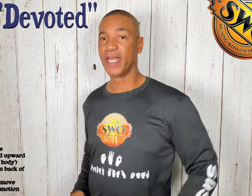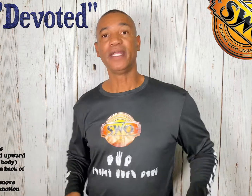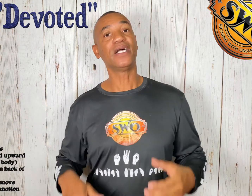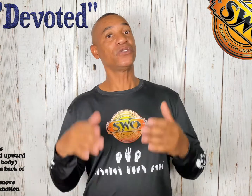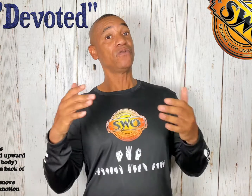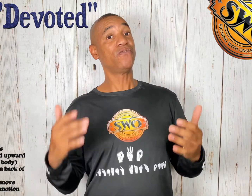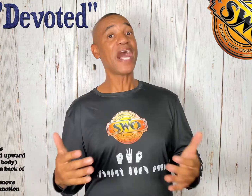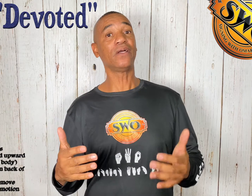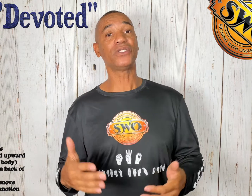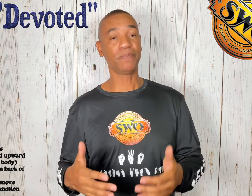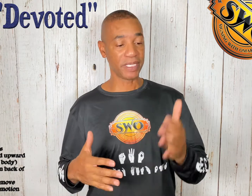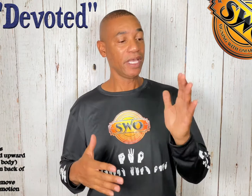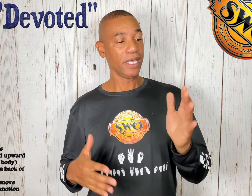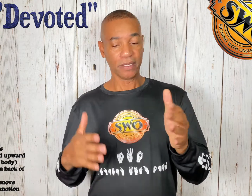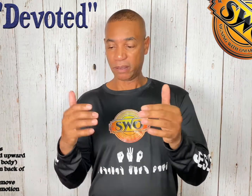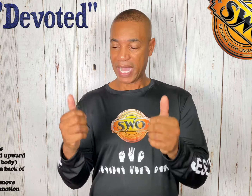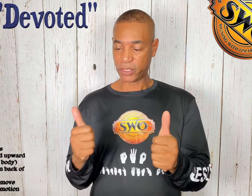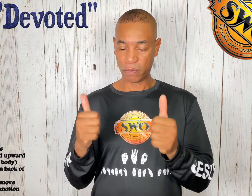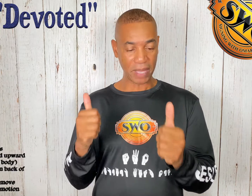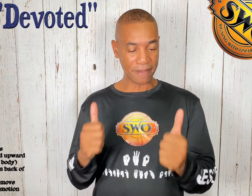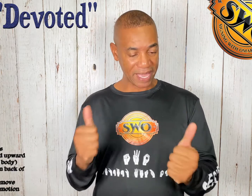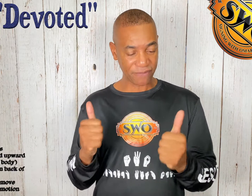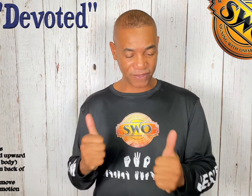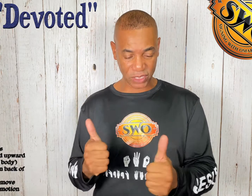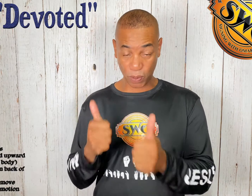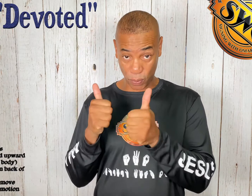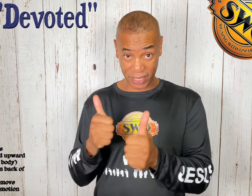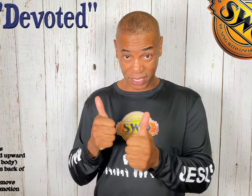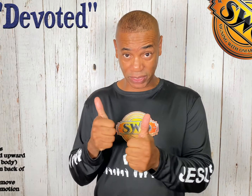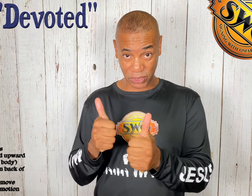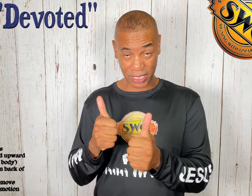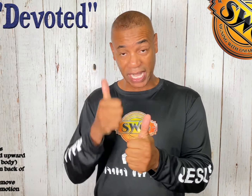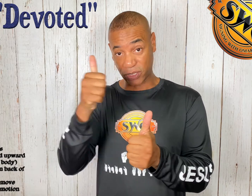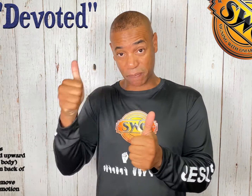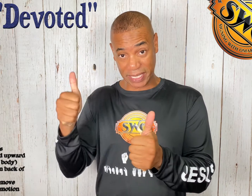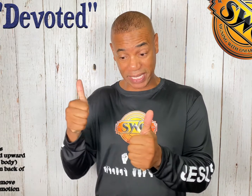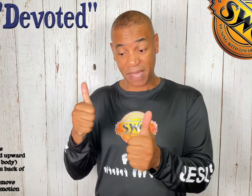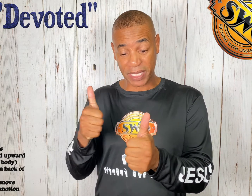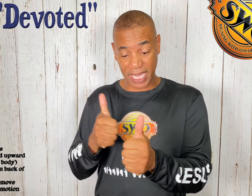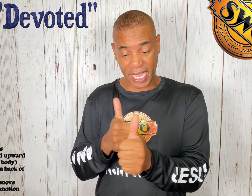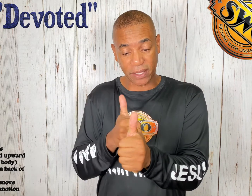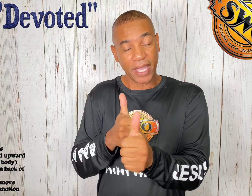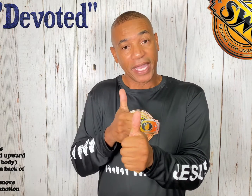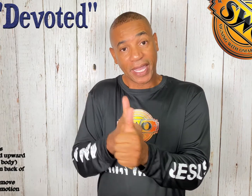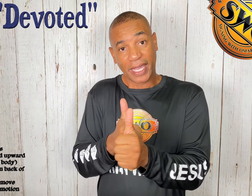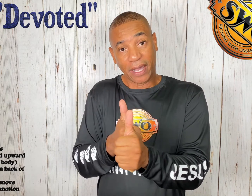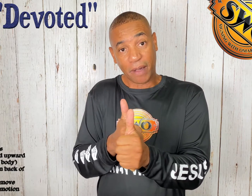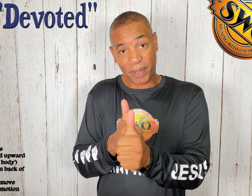Now to do follow, simply I make fists, but with my thumbs extended, I'll take my dominant hand up